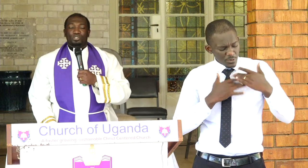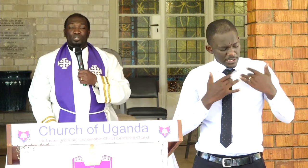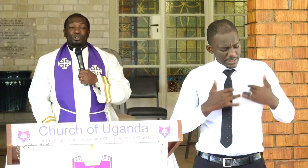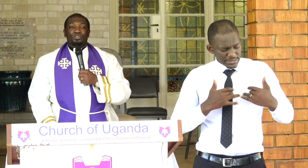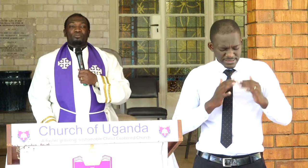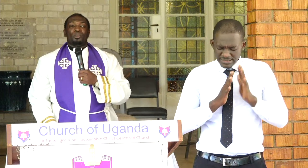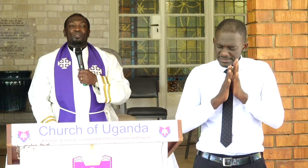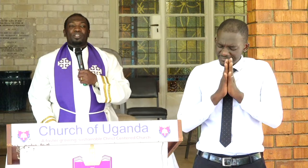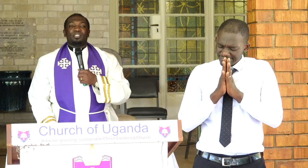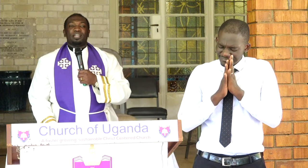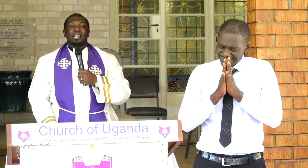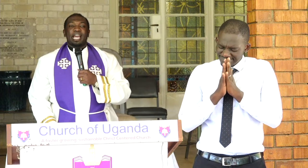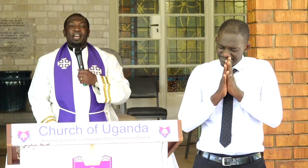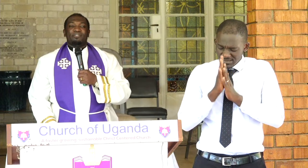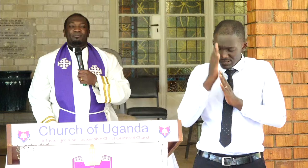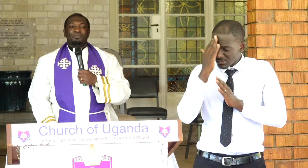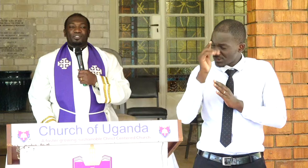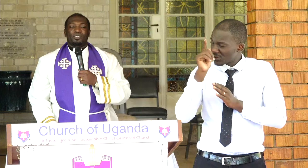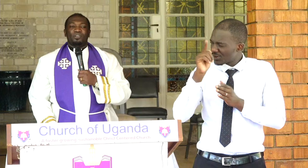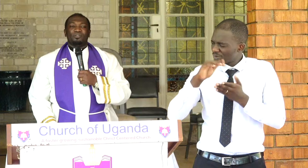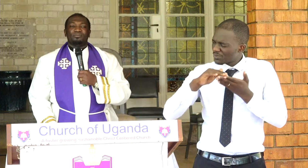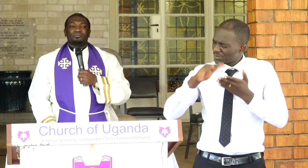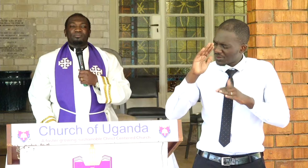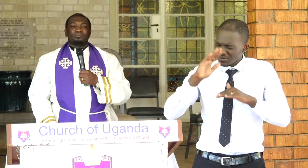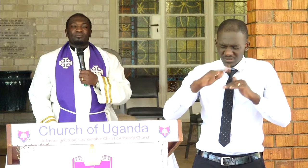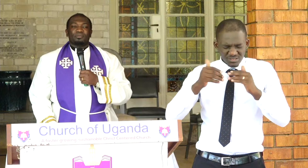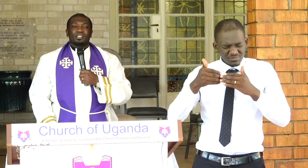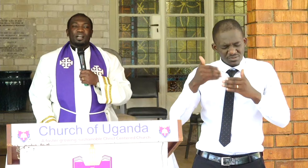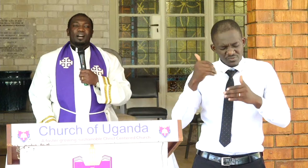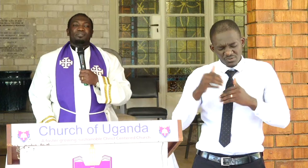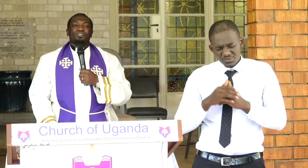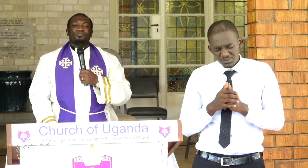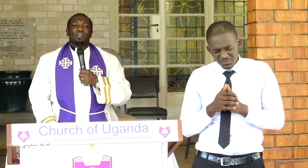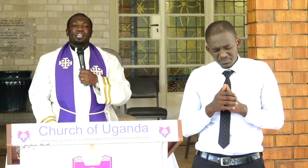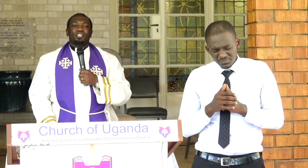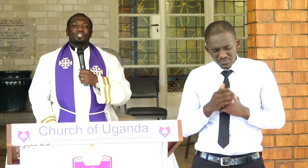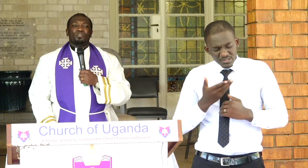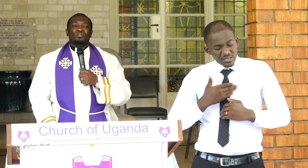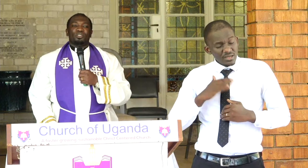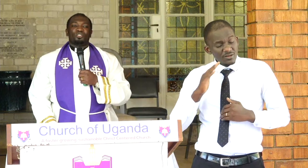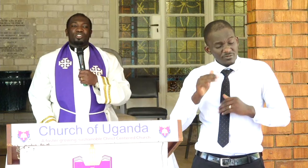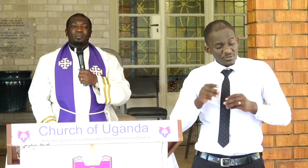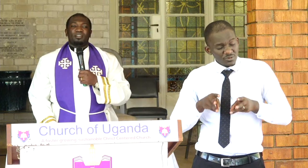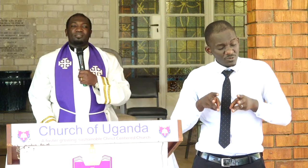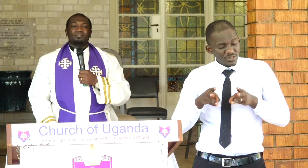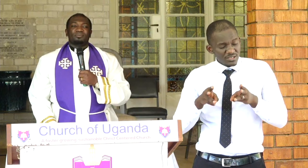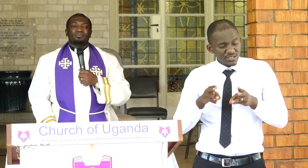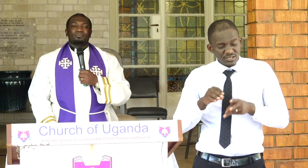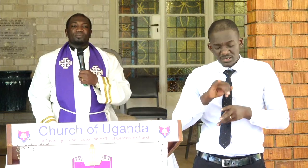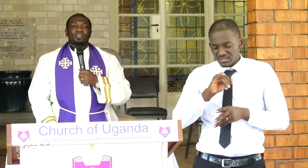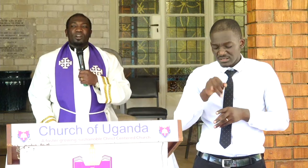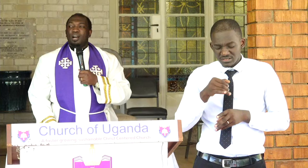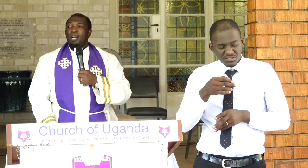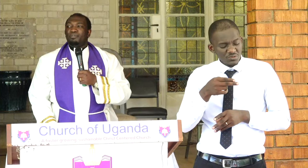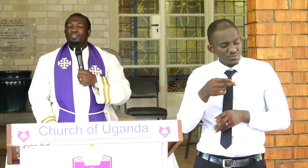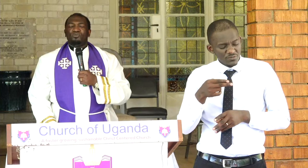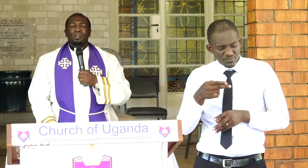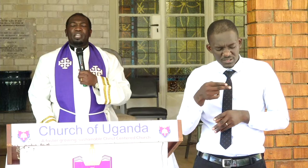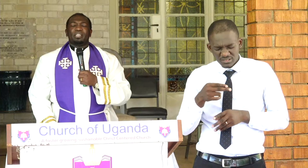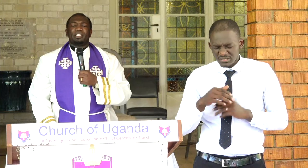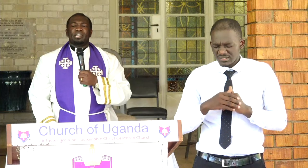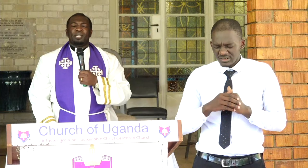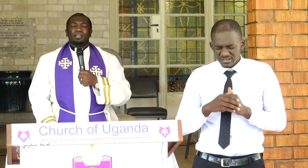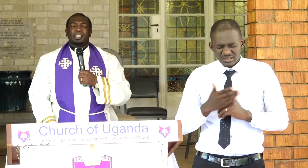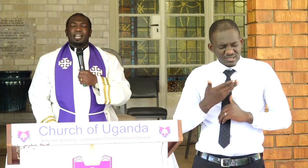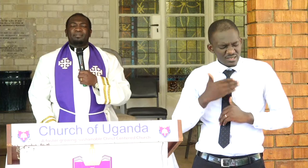yearning to know you more than ever before. Have your way, Jehovah Shammah. Have your